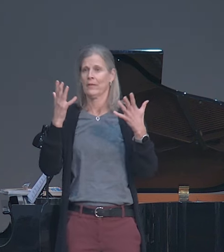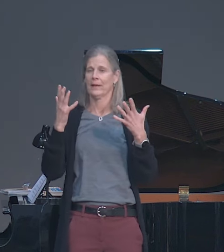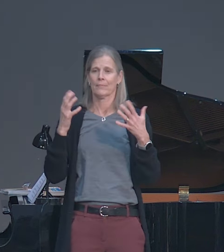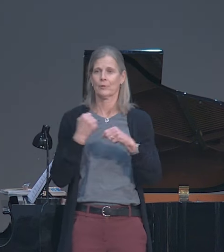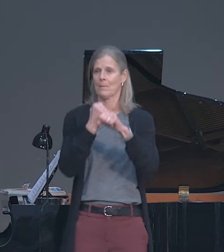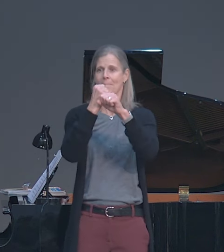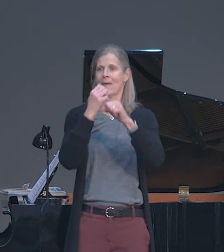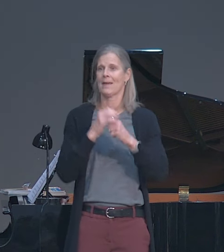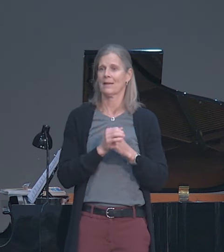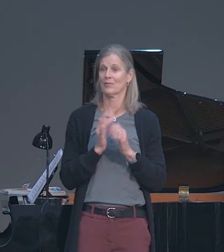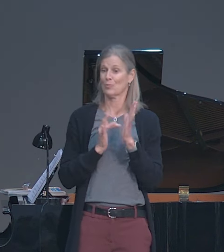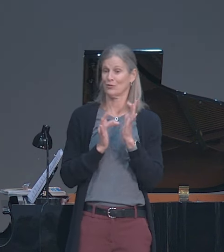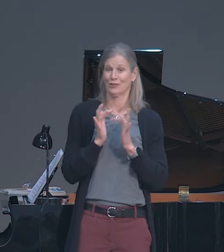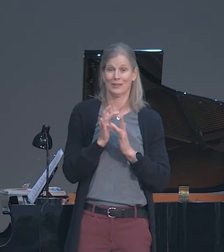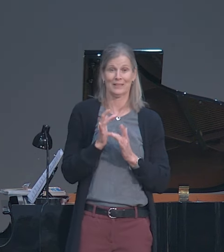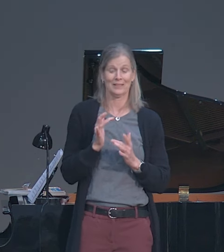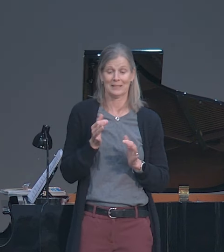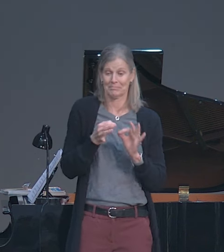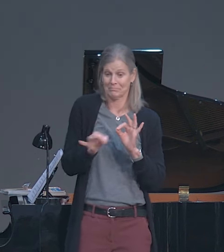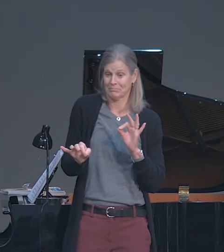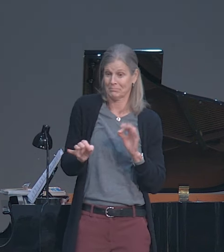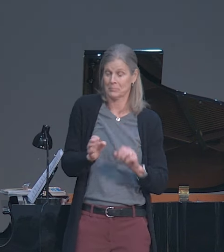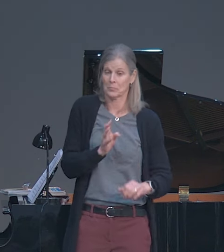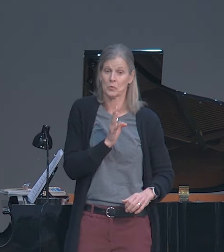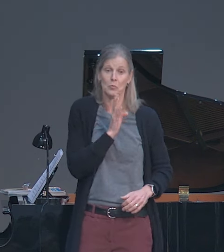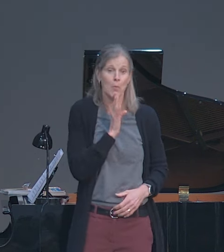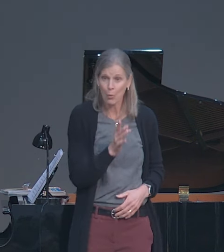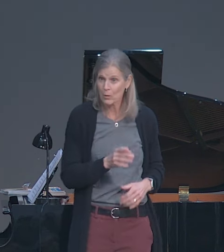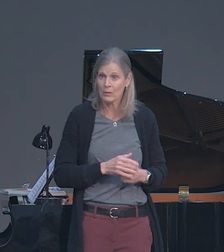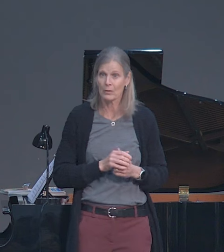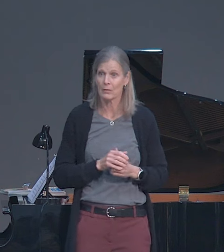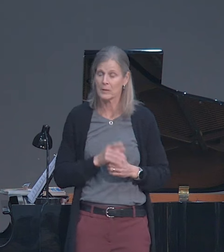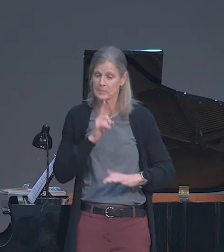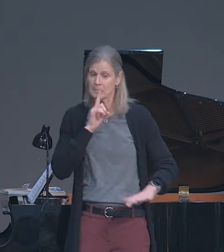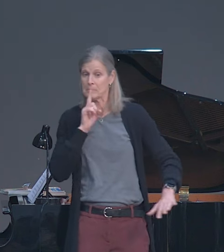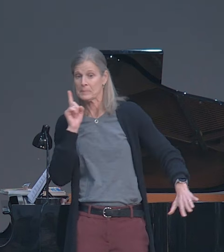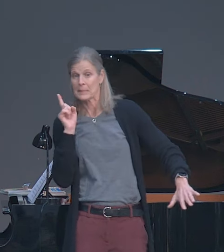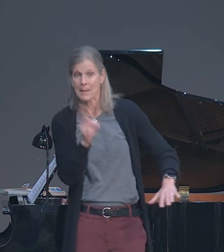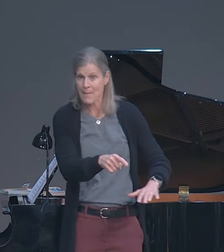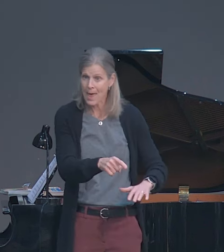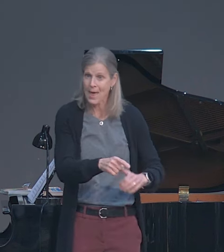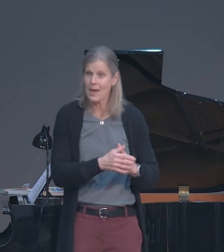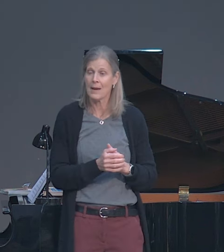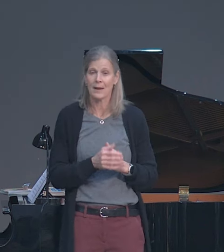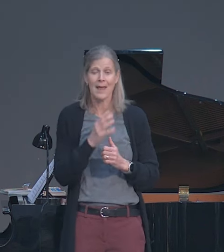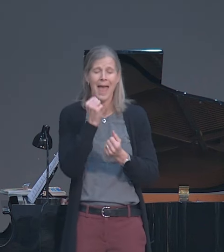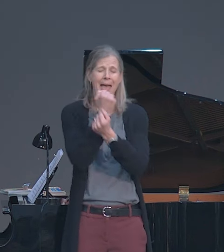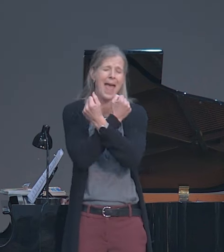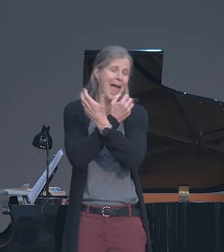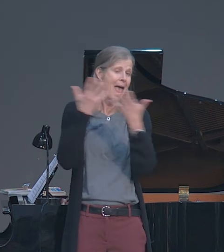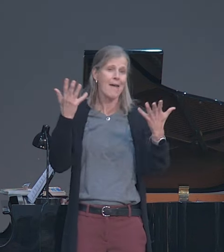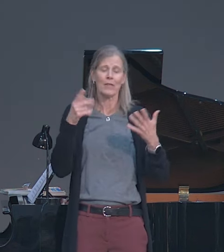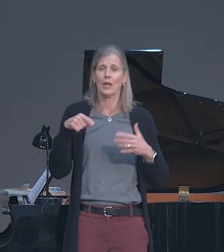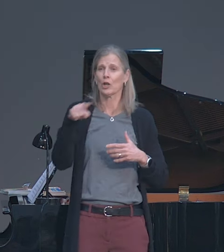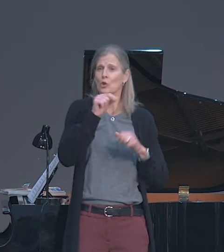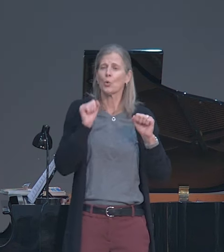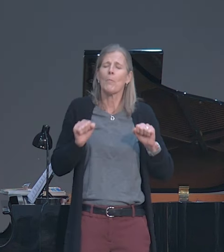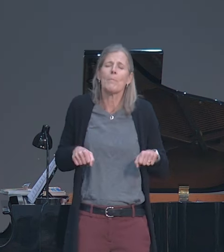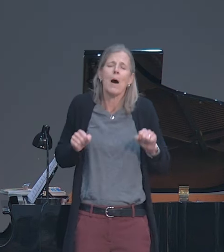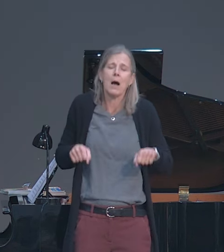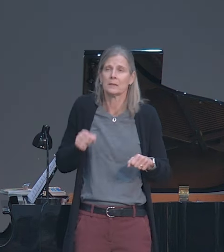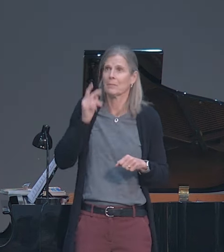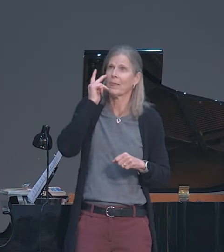So Jesus merely spoke, he merely commanded, and everything that you could possibly